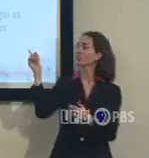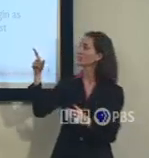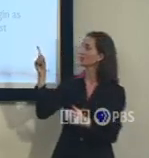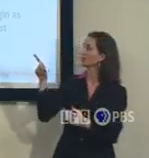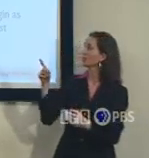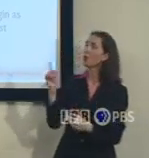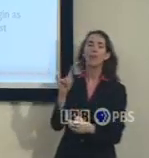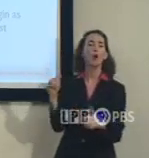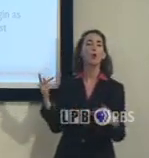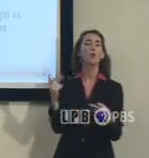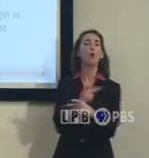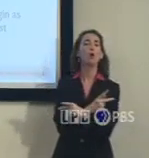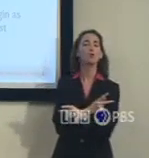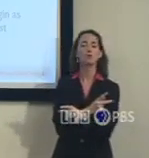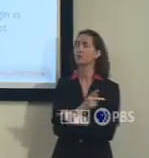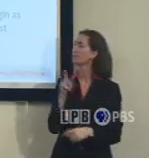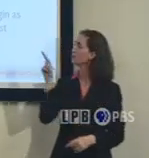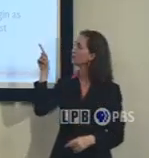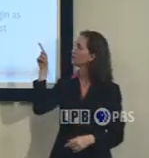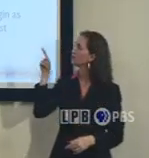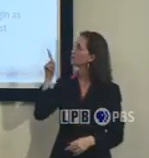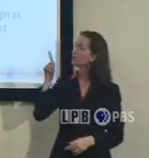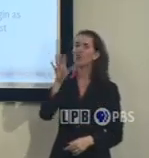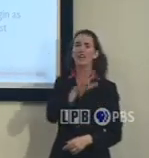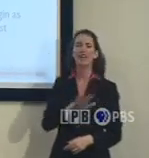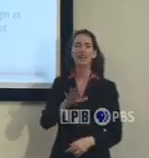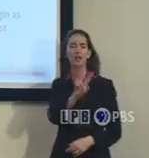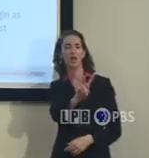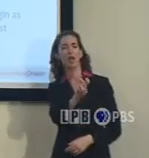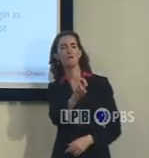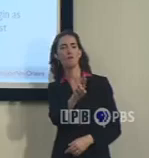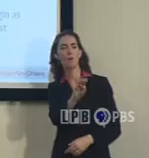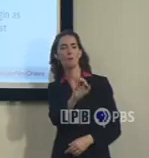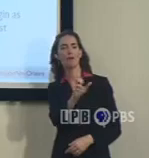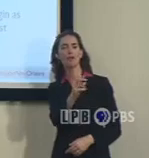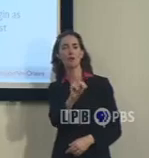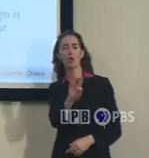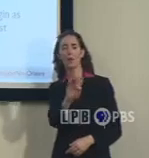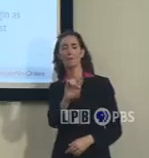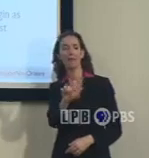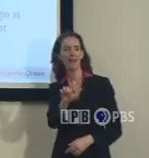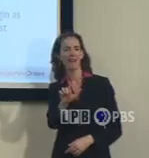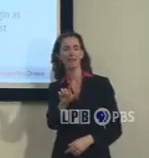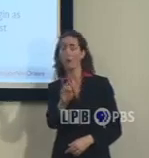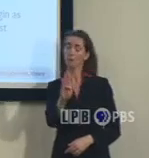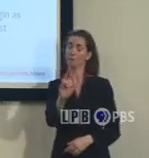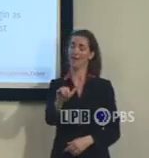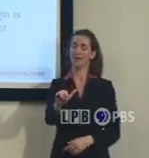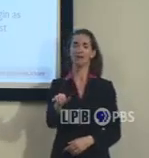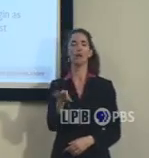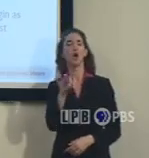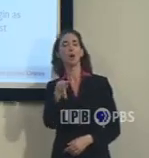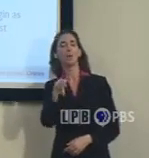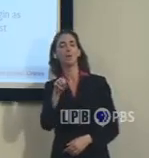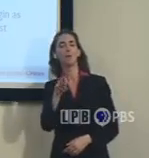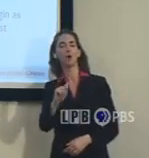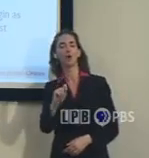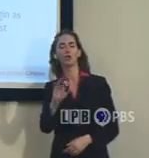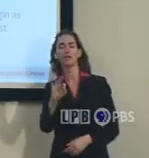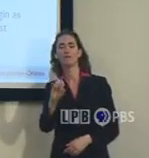area right now is basically centered right around maybe Vermilion Bay over towards Port Fourchon, where 7 to 11 feet is